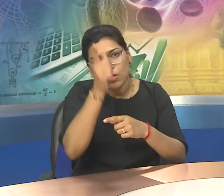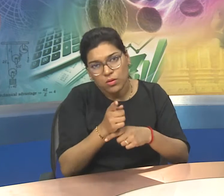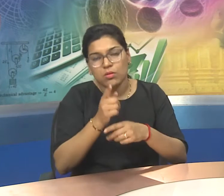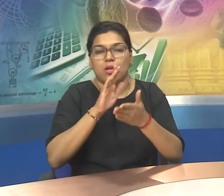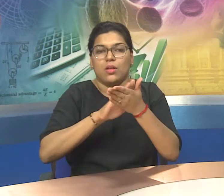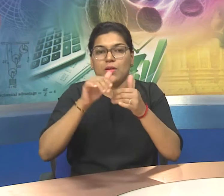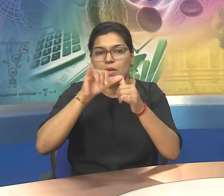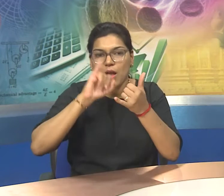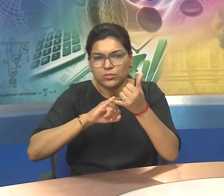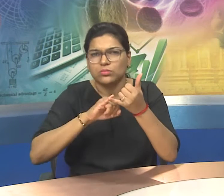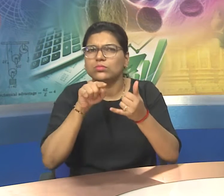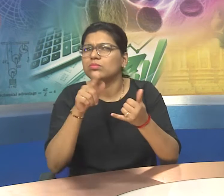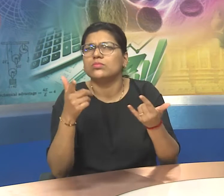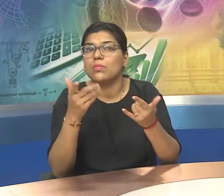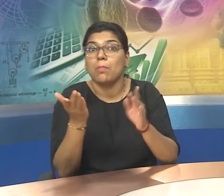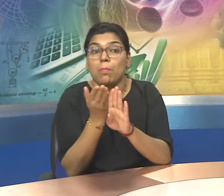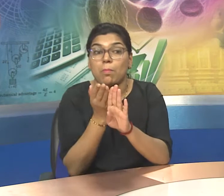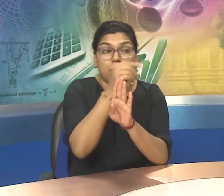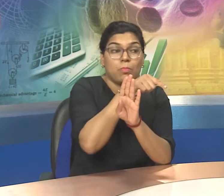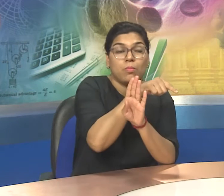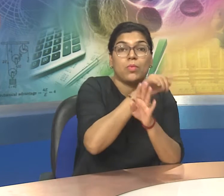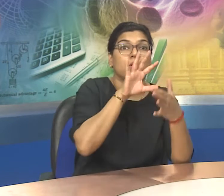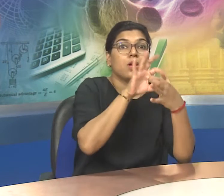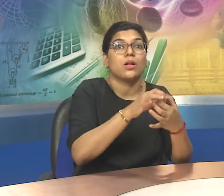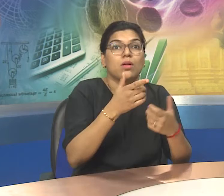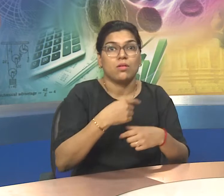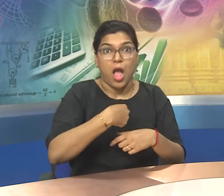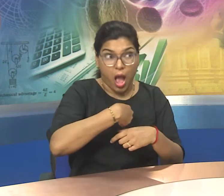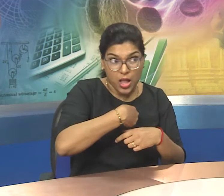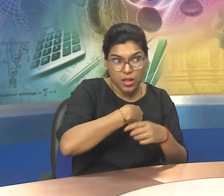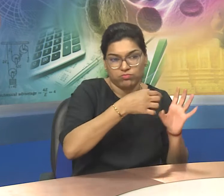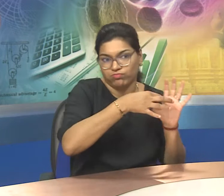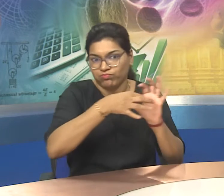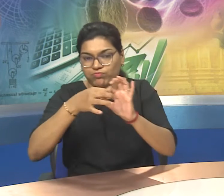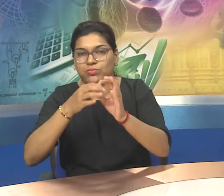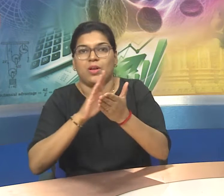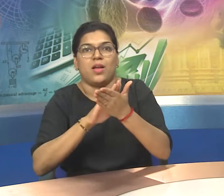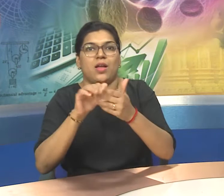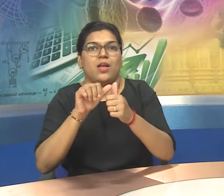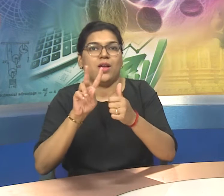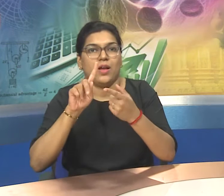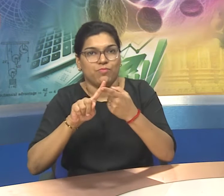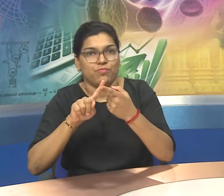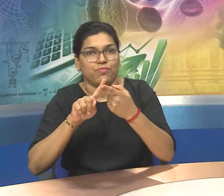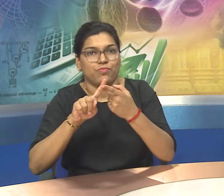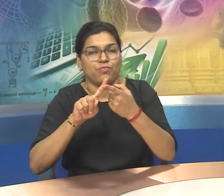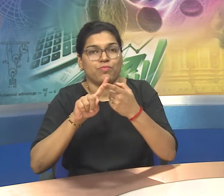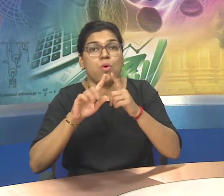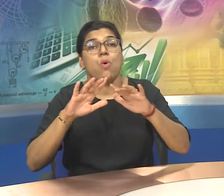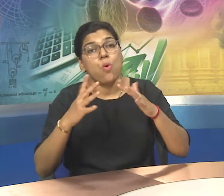subject. Has and have are related with the subject